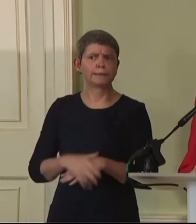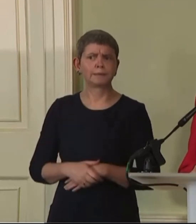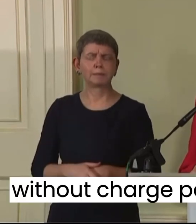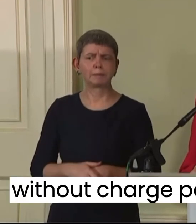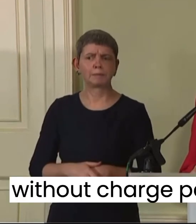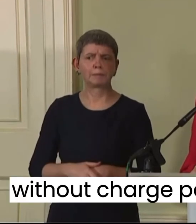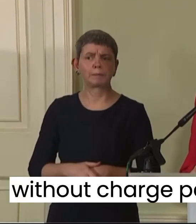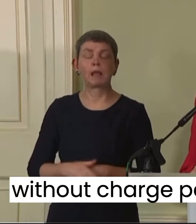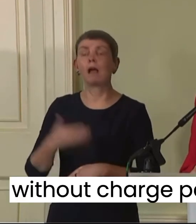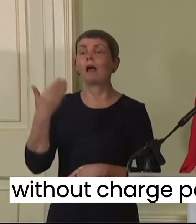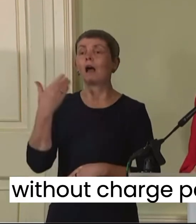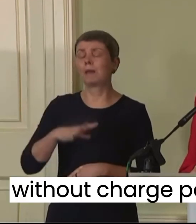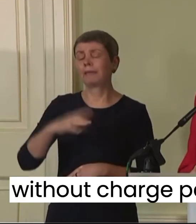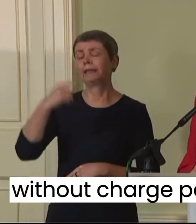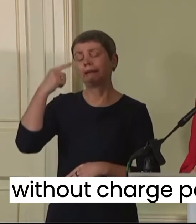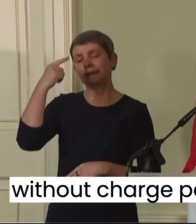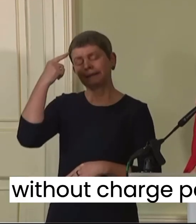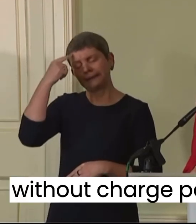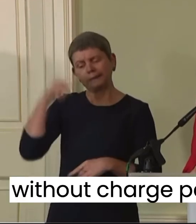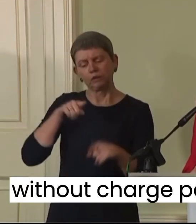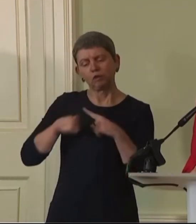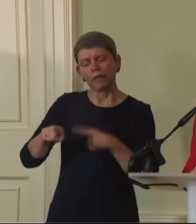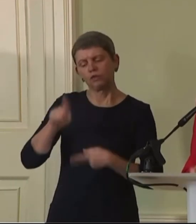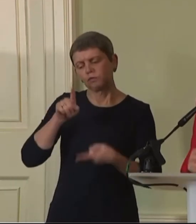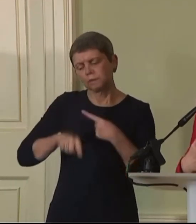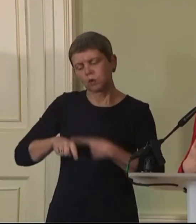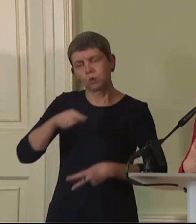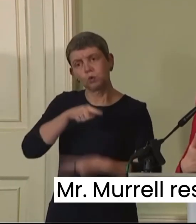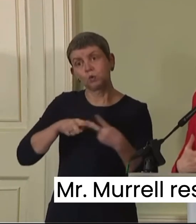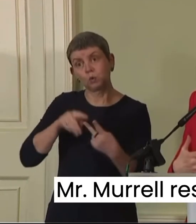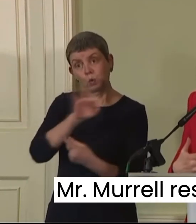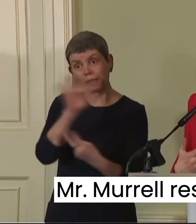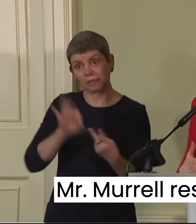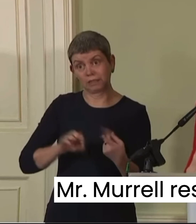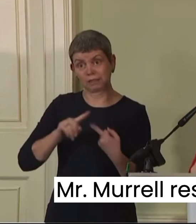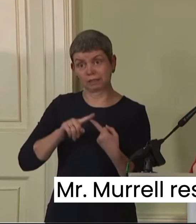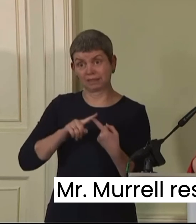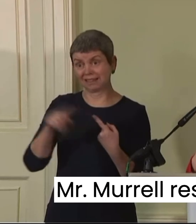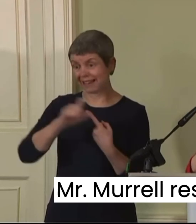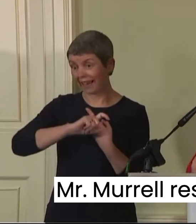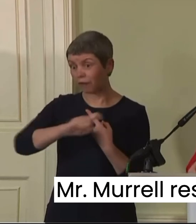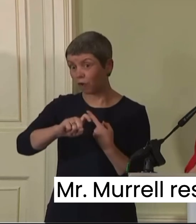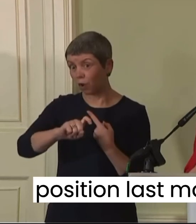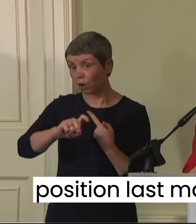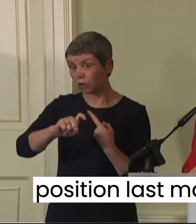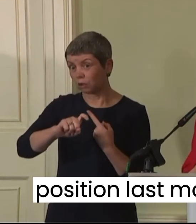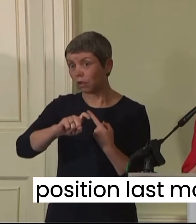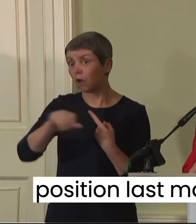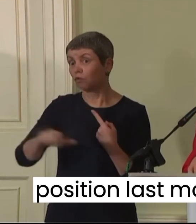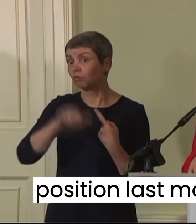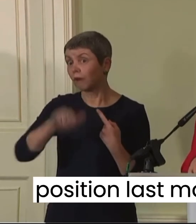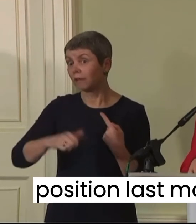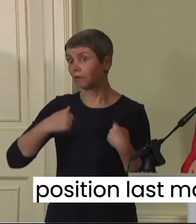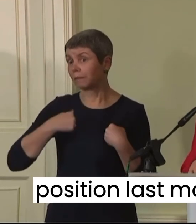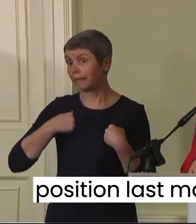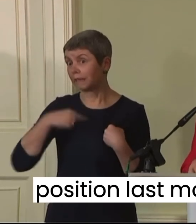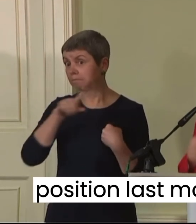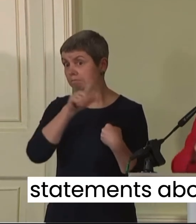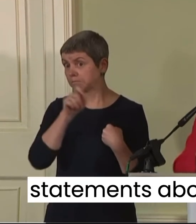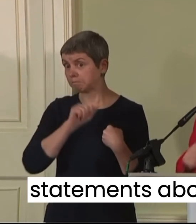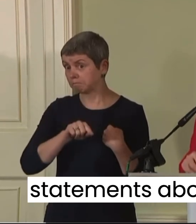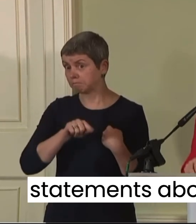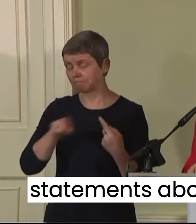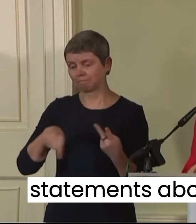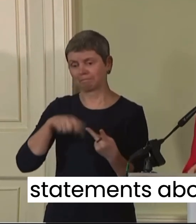later released without charge pending further inquiries. Mr. Murrell resigned from his SNP position last month after